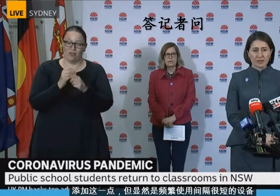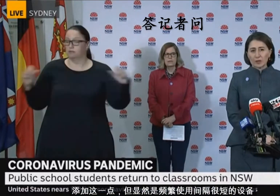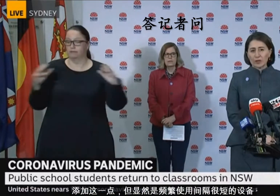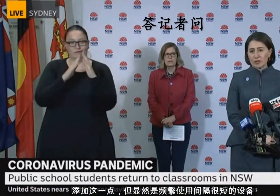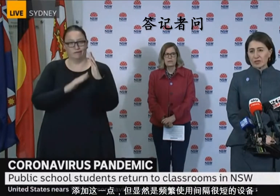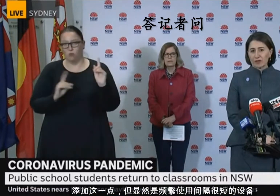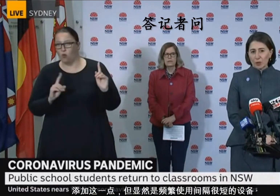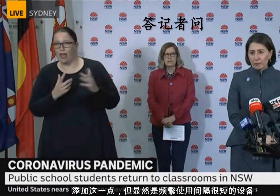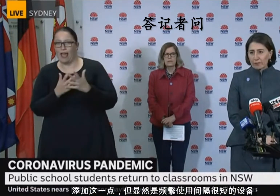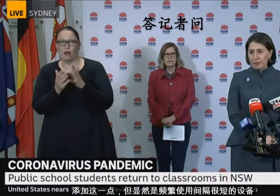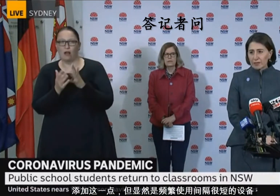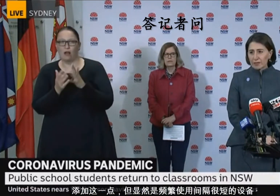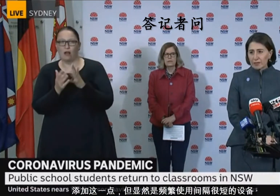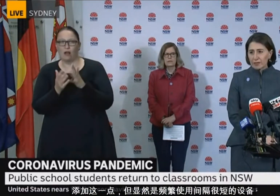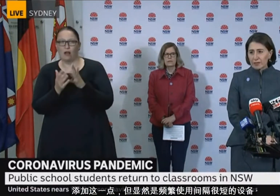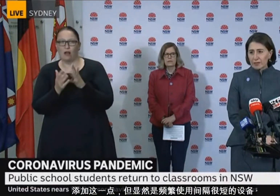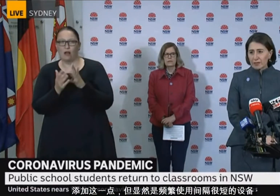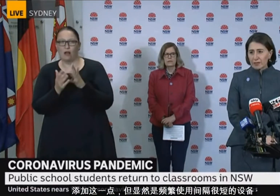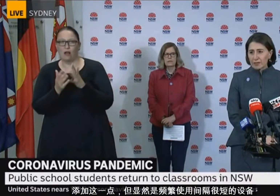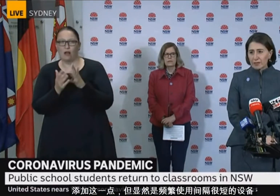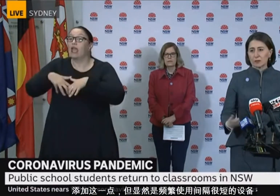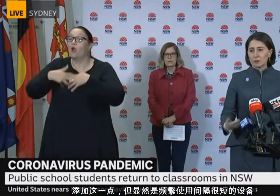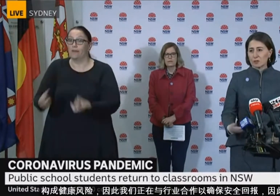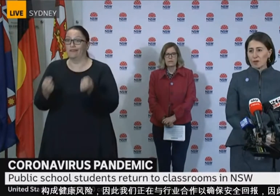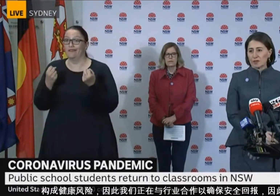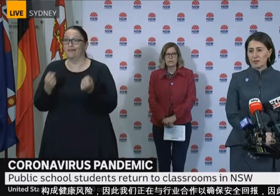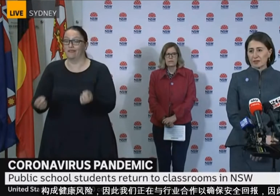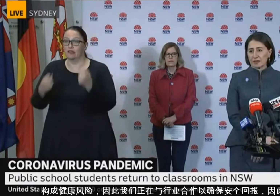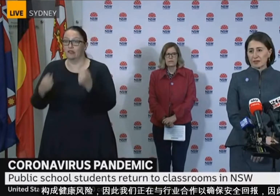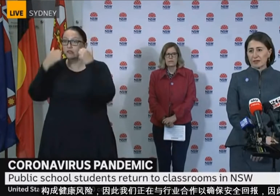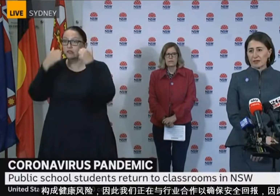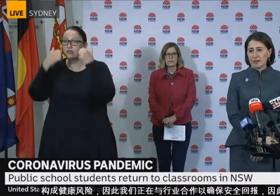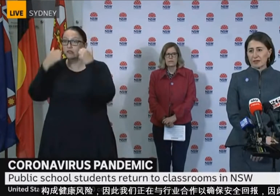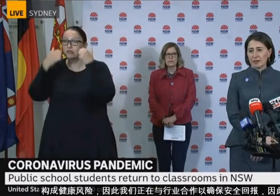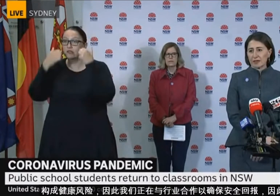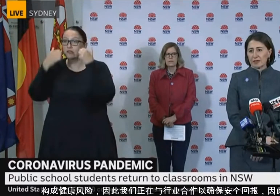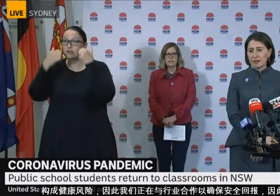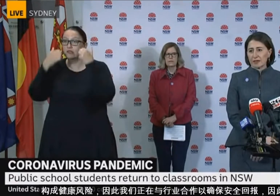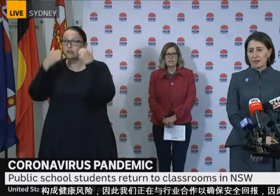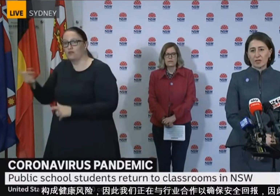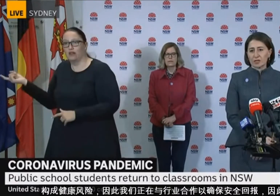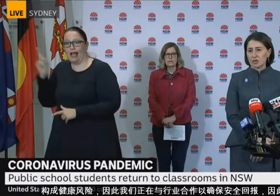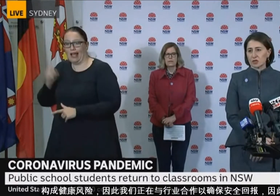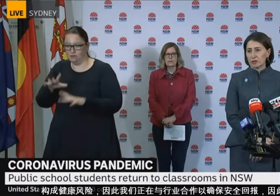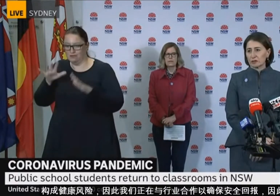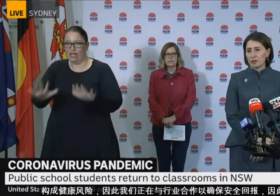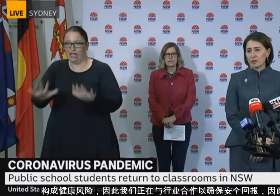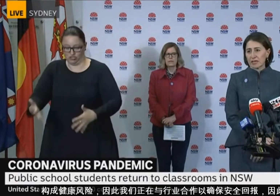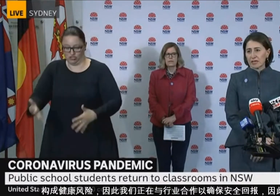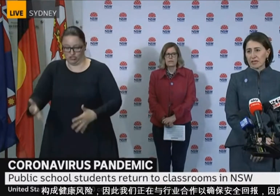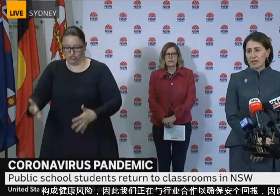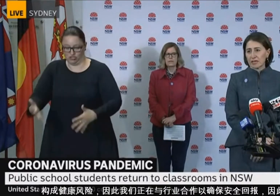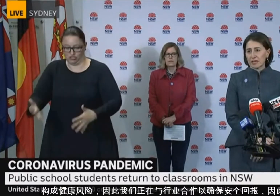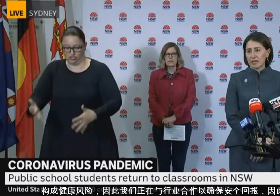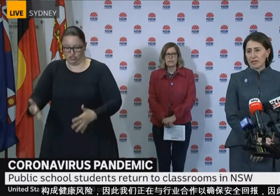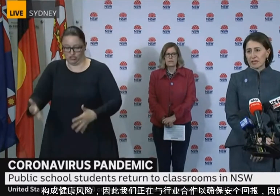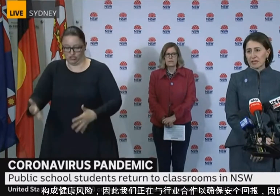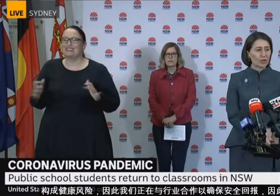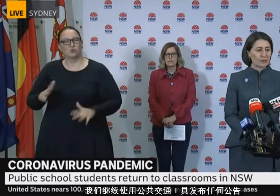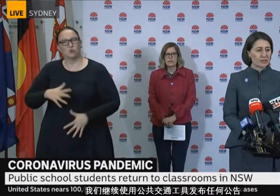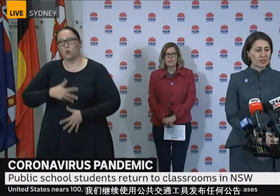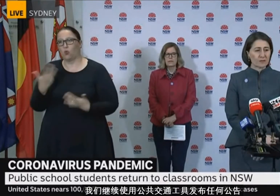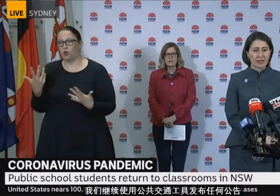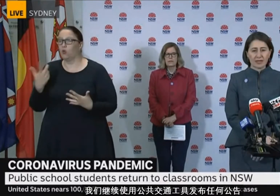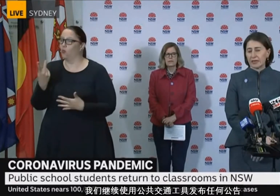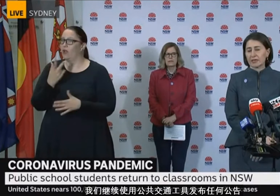but obviously frequent use of equipment at short intervals poses a health risk, and so we're working with the industry on a